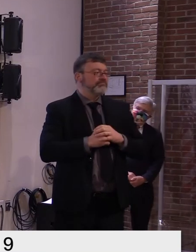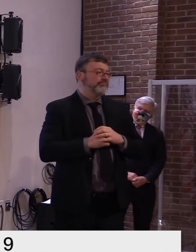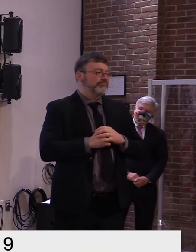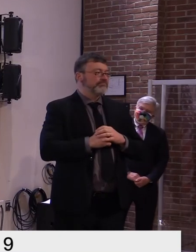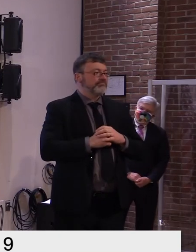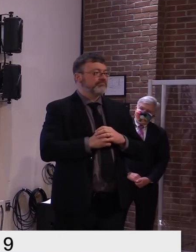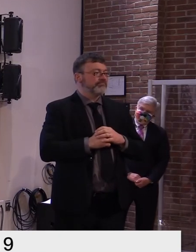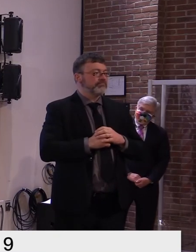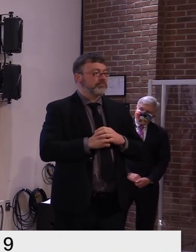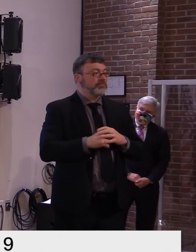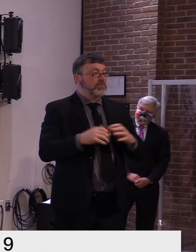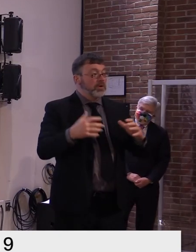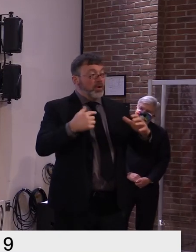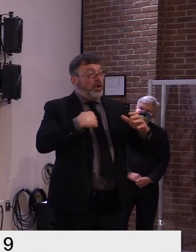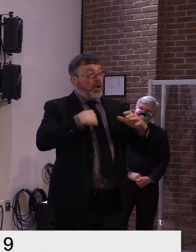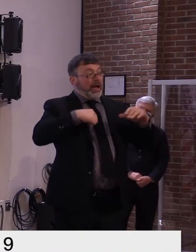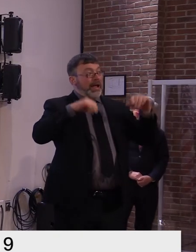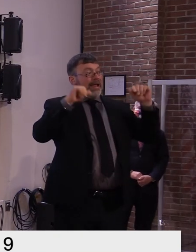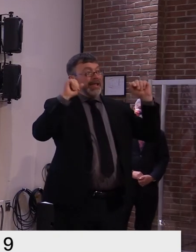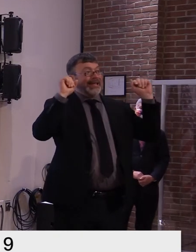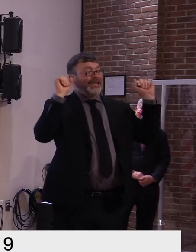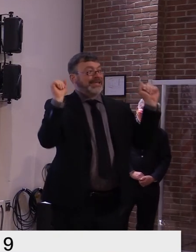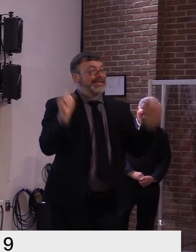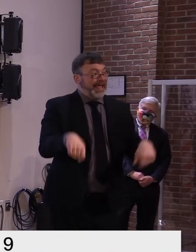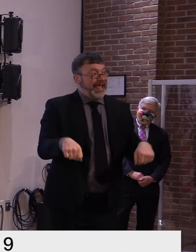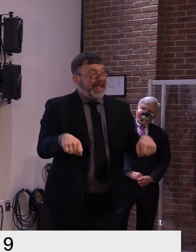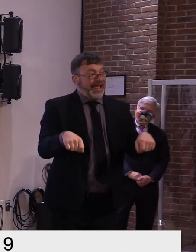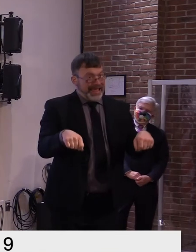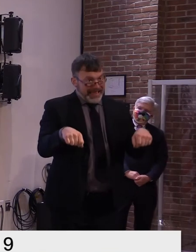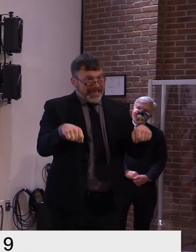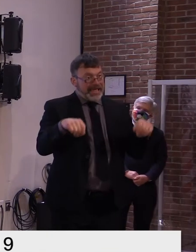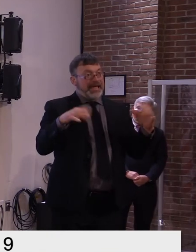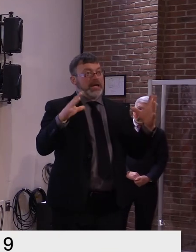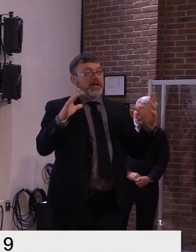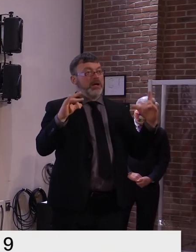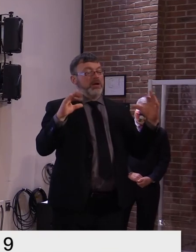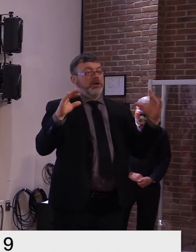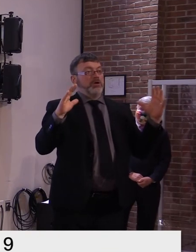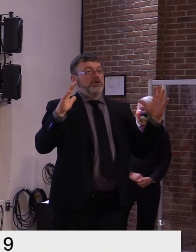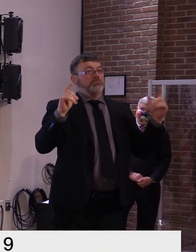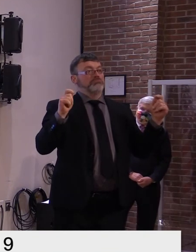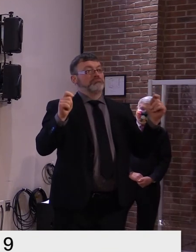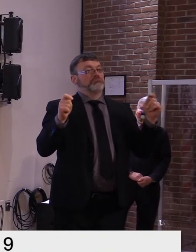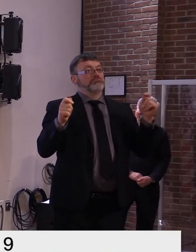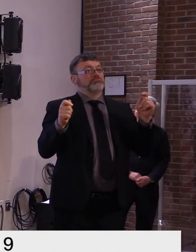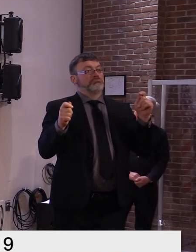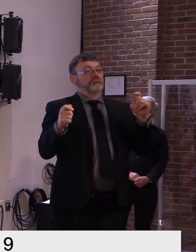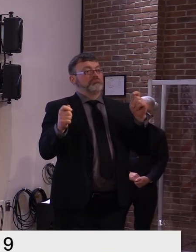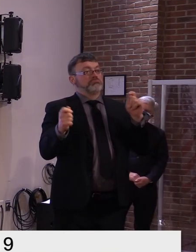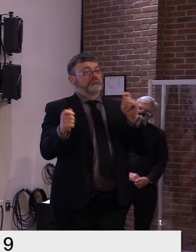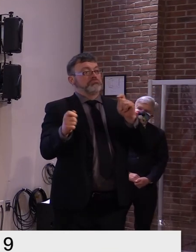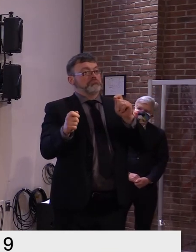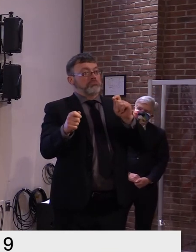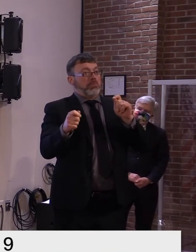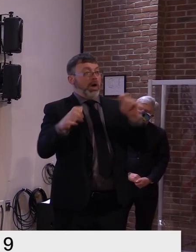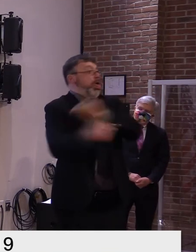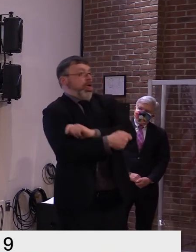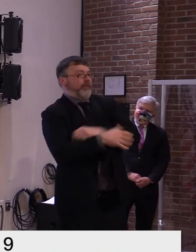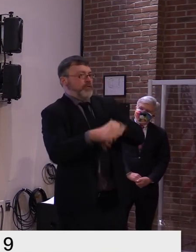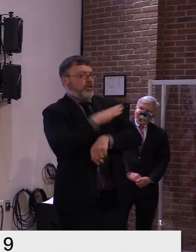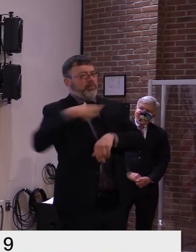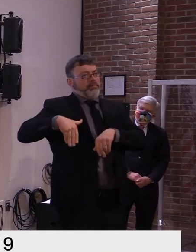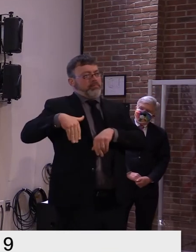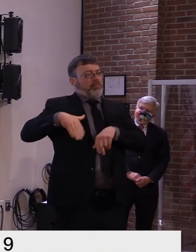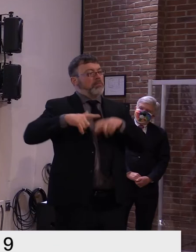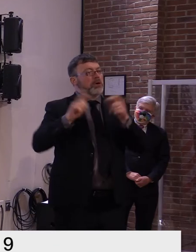more normal. Like we wouldn't have restrictions on some of the things we have restrictions on now from a policy level. In